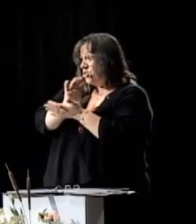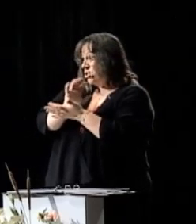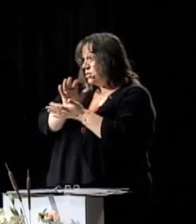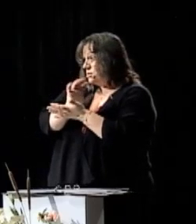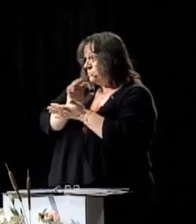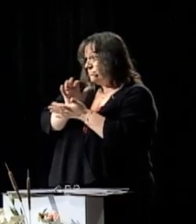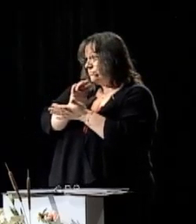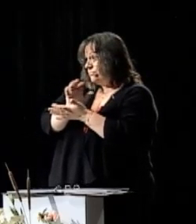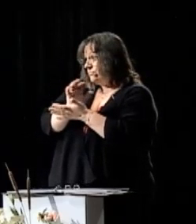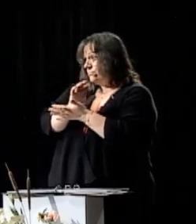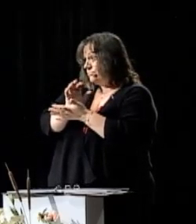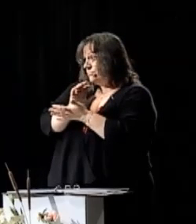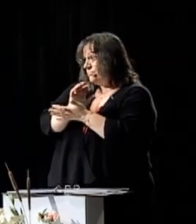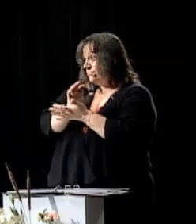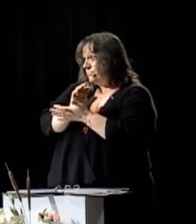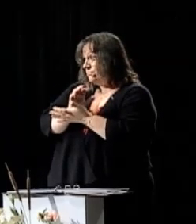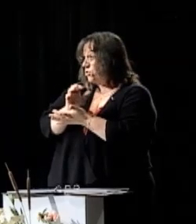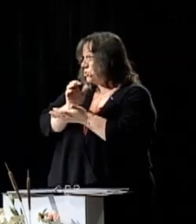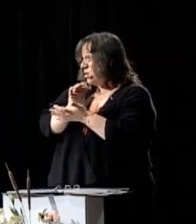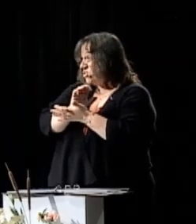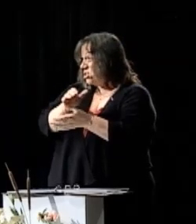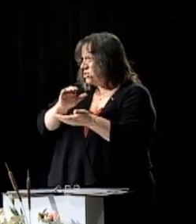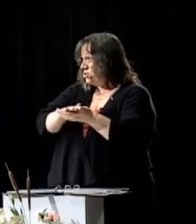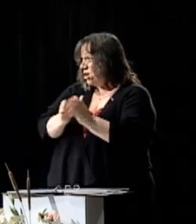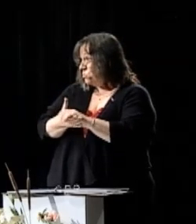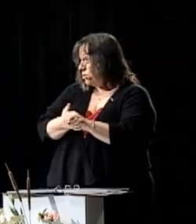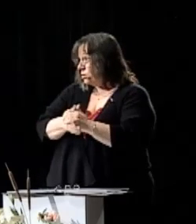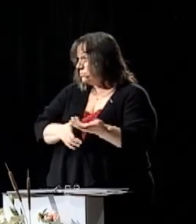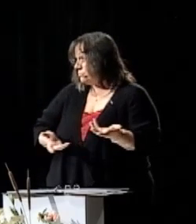cheese. So do you have cheese on your hamburger?